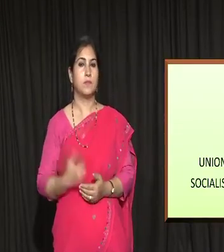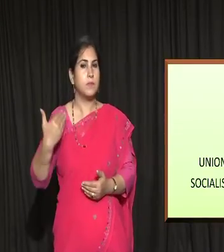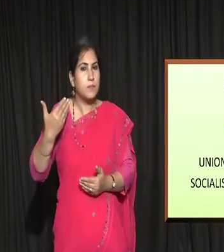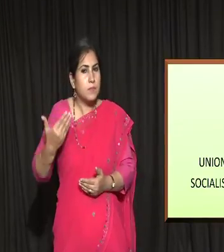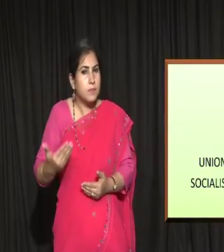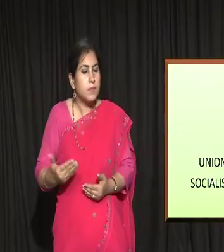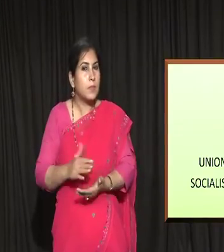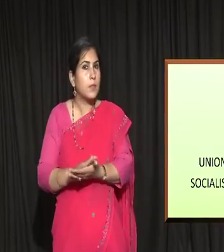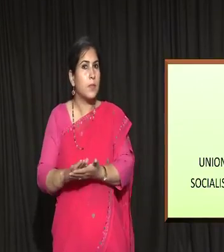till the year